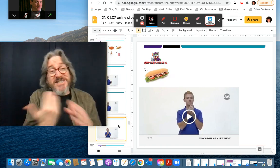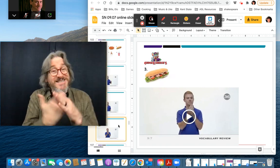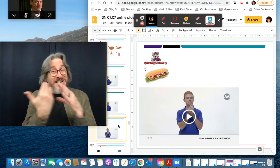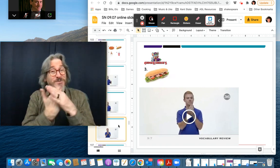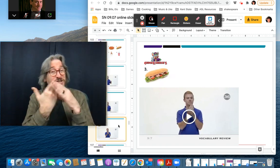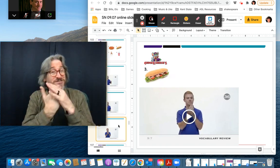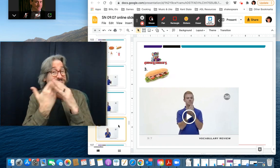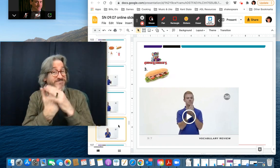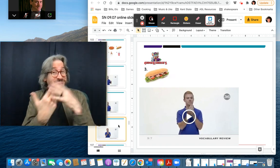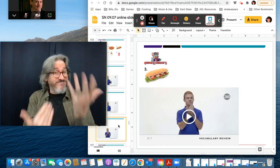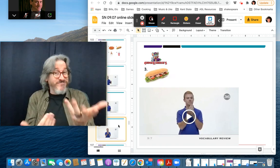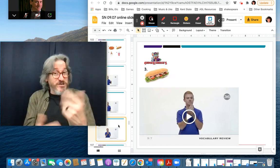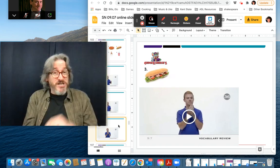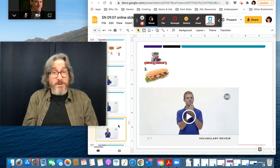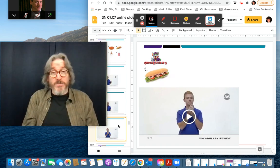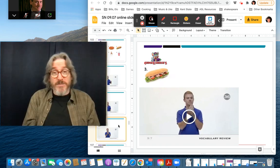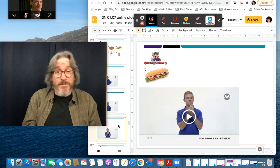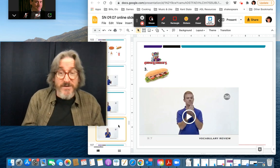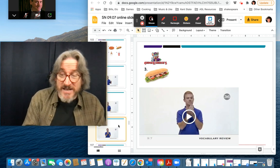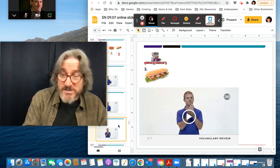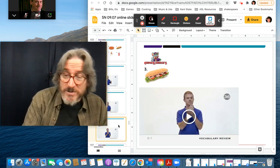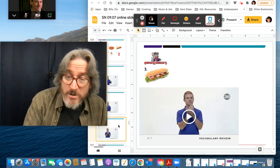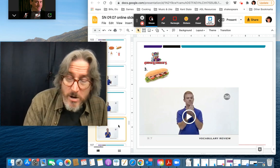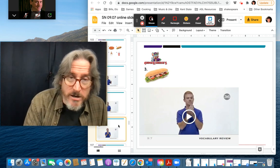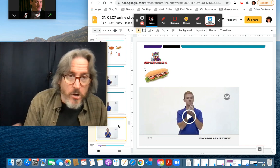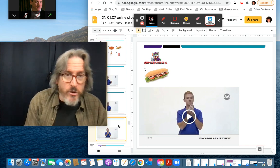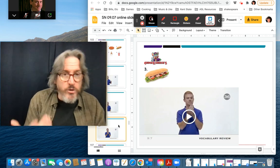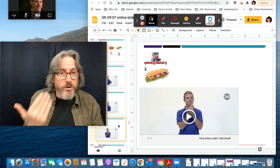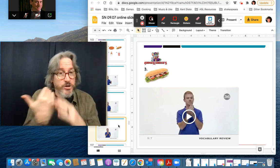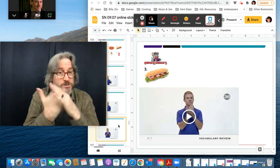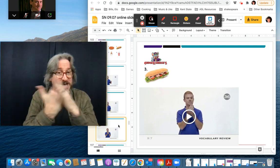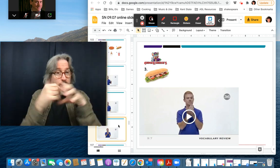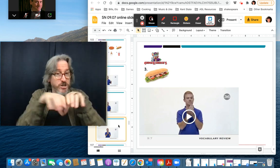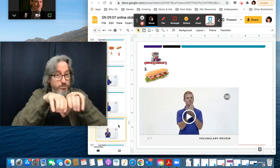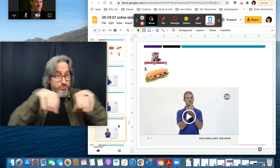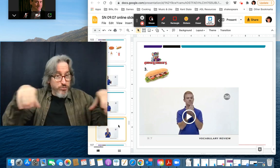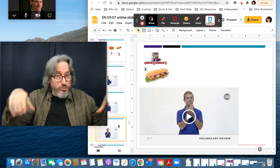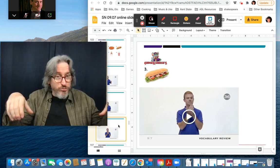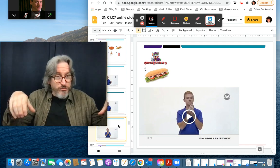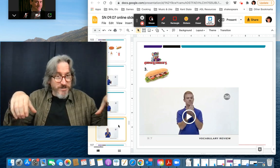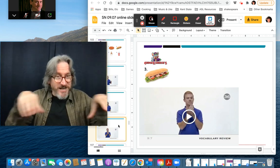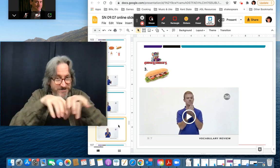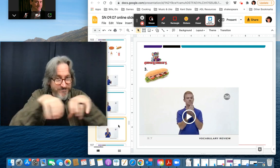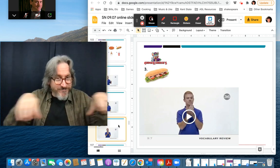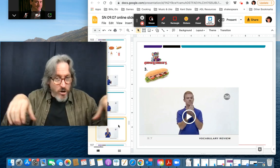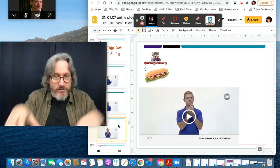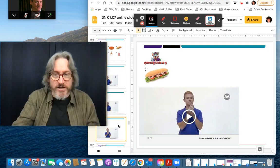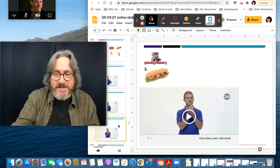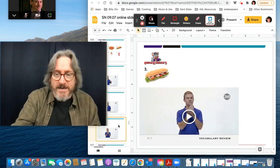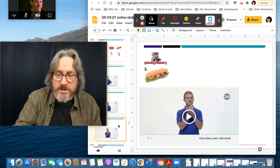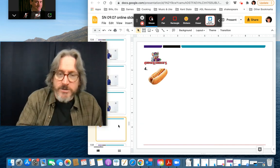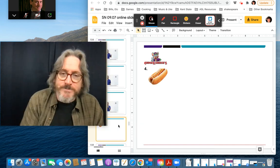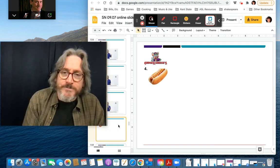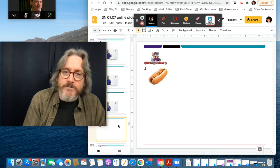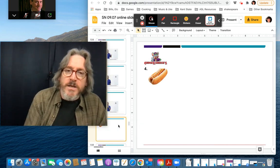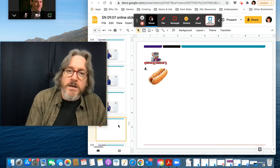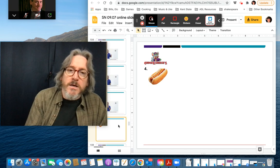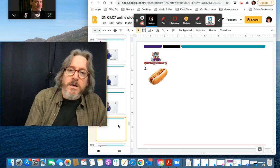I just did sandwich for sub. I believe that's what they want. Although you could do sandwich, like long thin